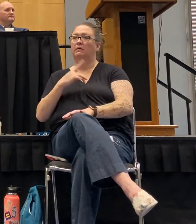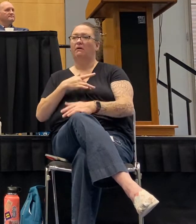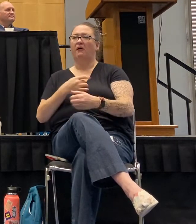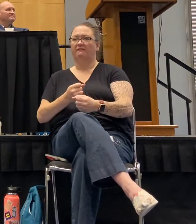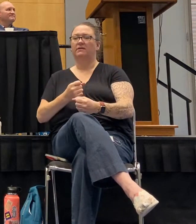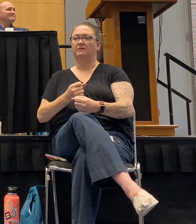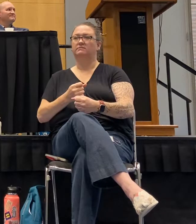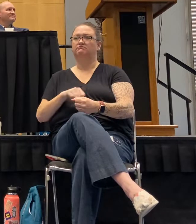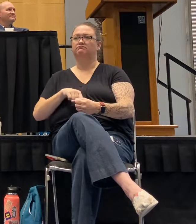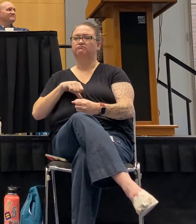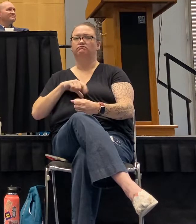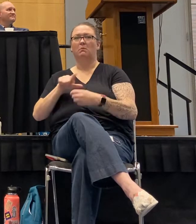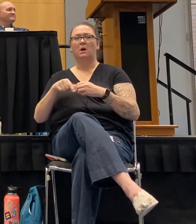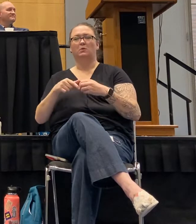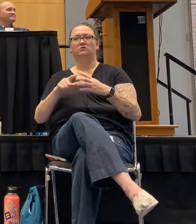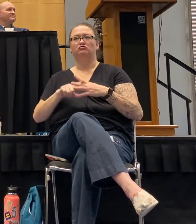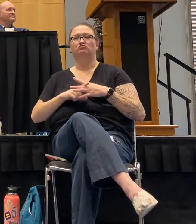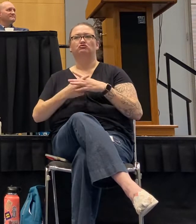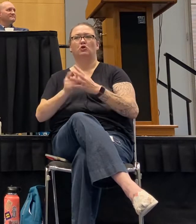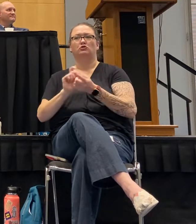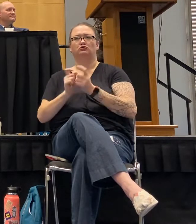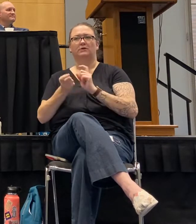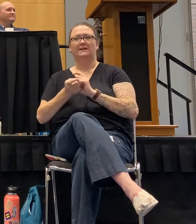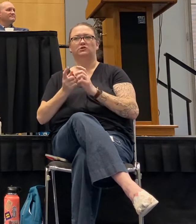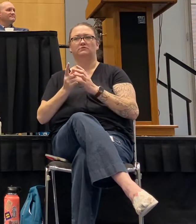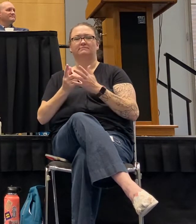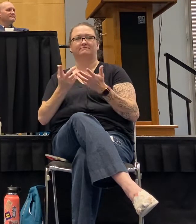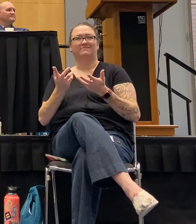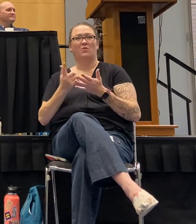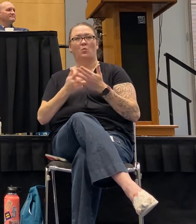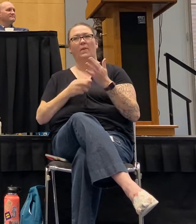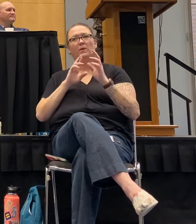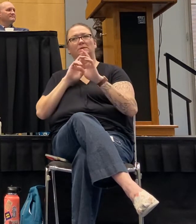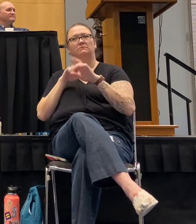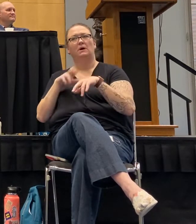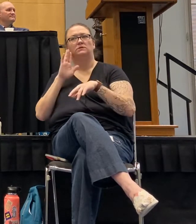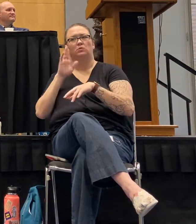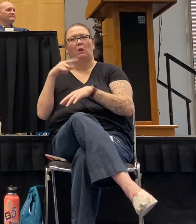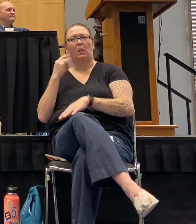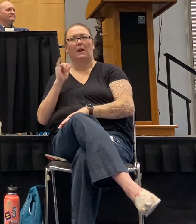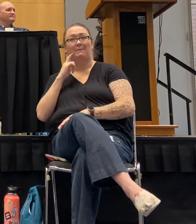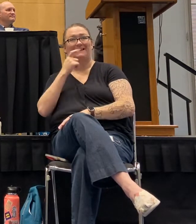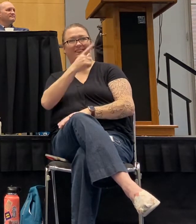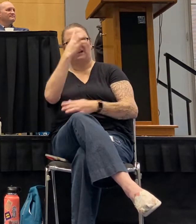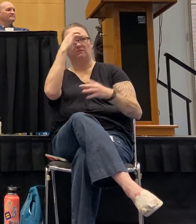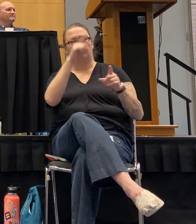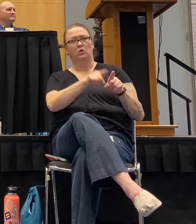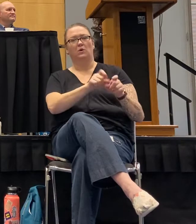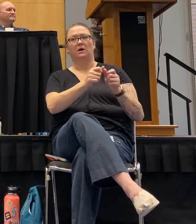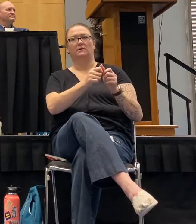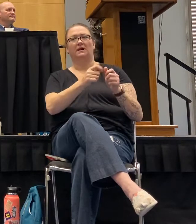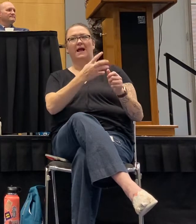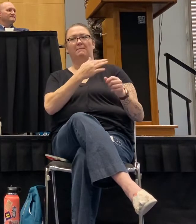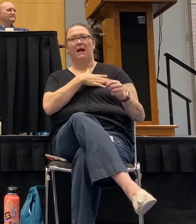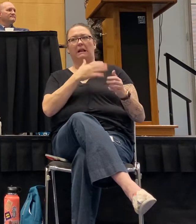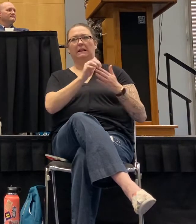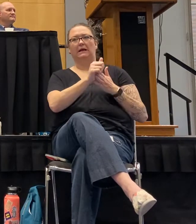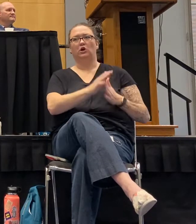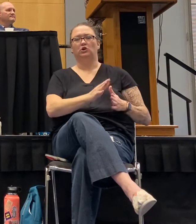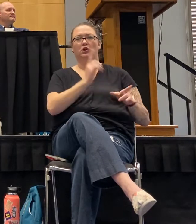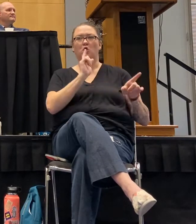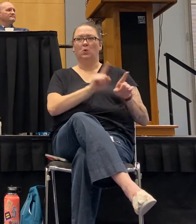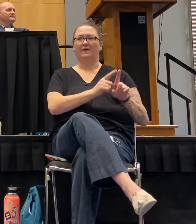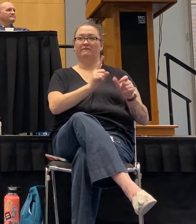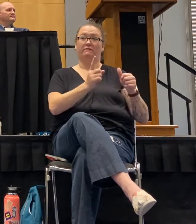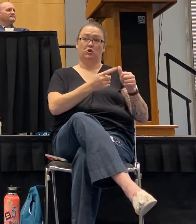confident about implementing this change and what that response would look like, because we had that buy-in from the deans and from my leadership.